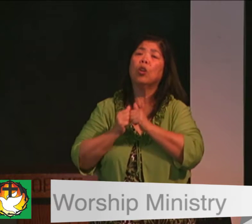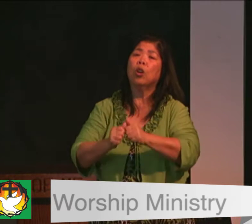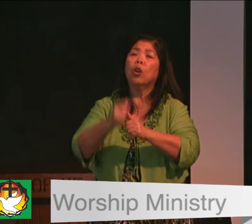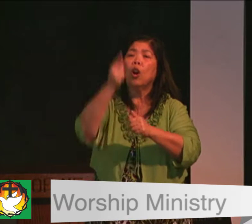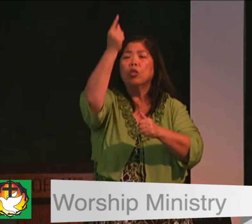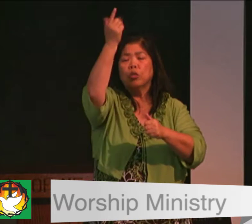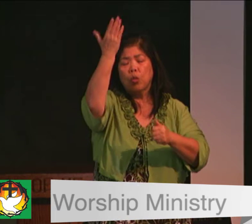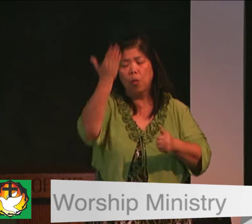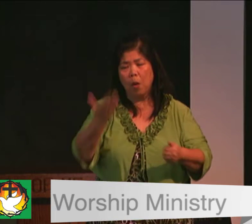together. You are